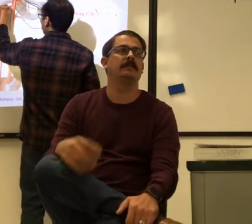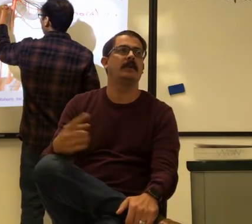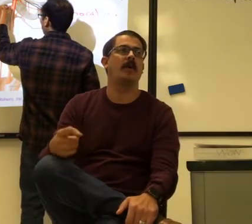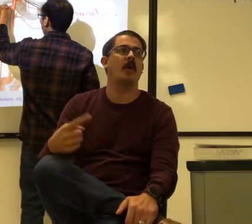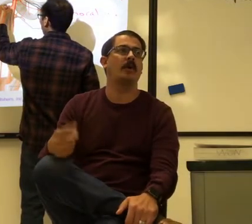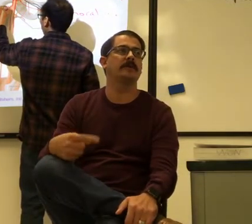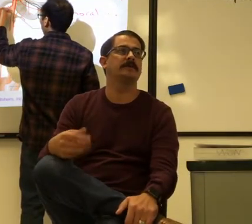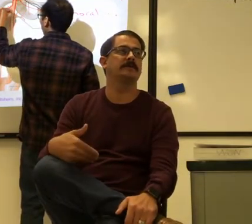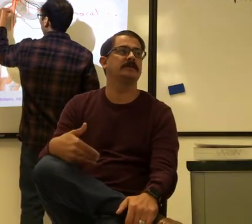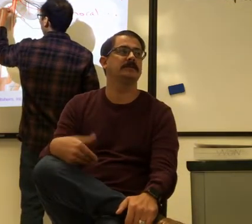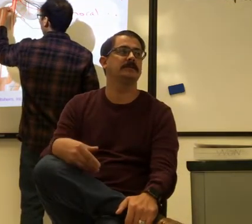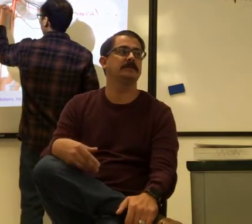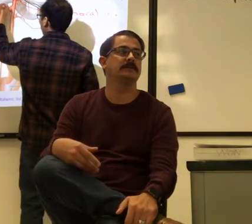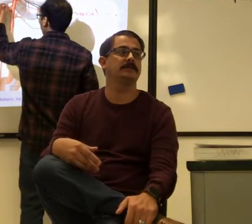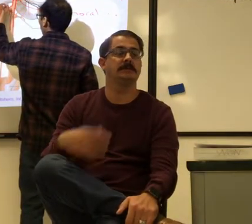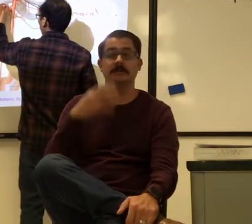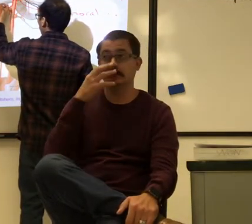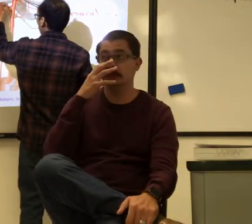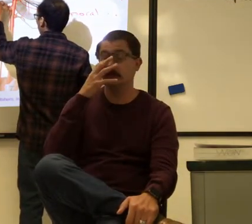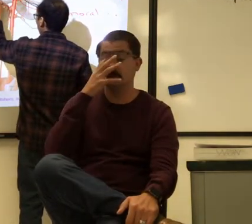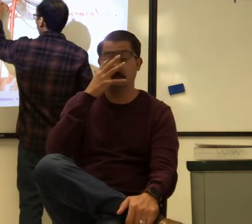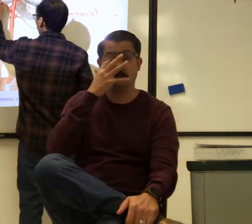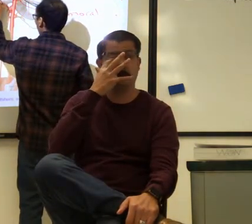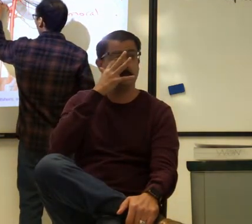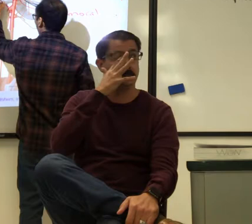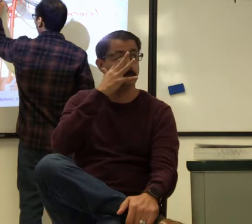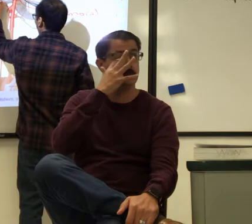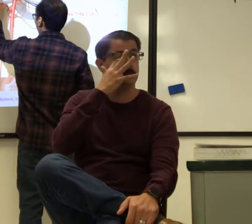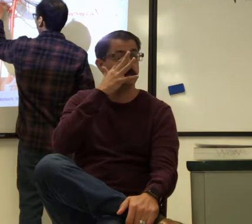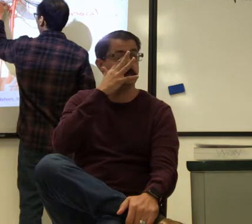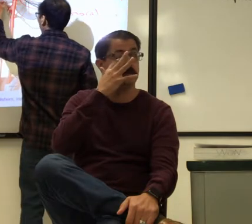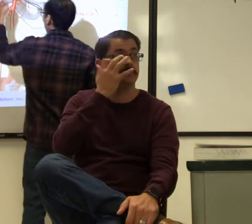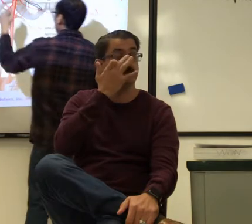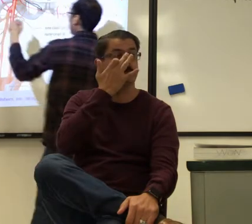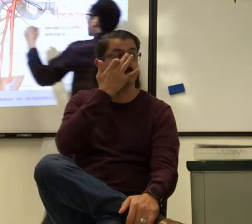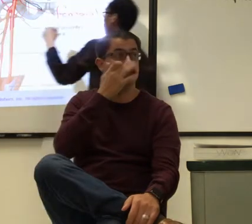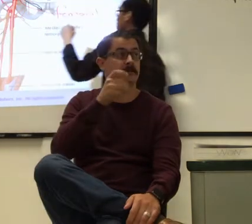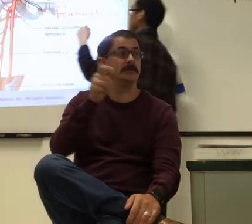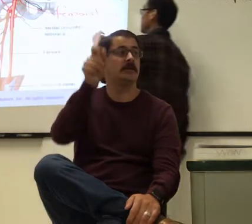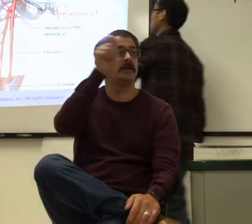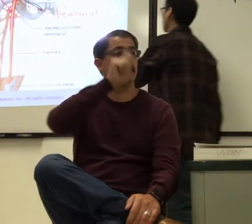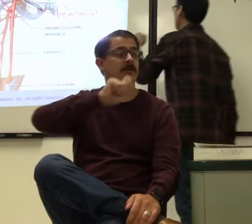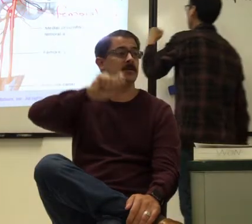I'll kind of circle it right there. Let me put a number one there.